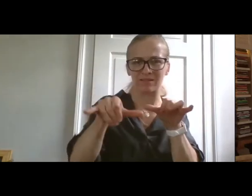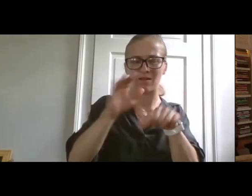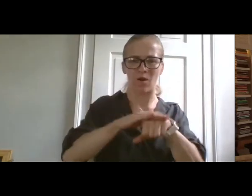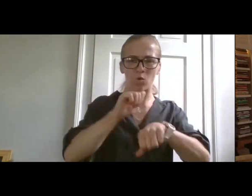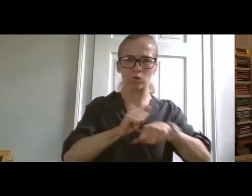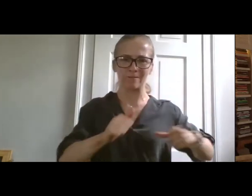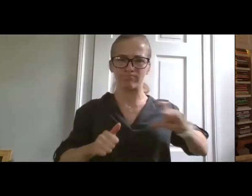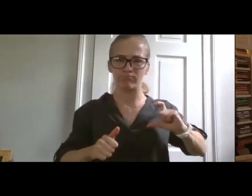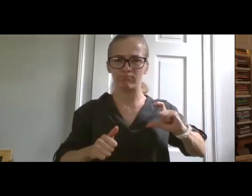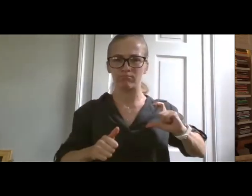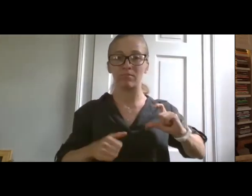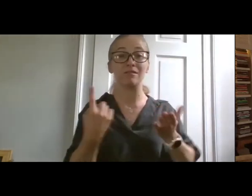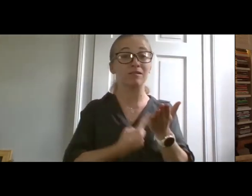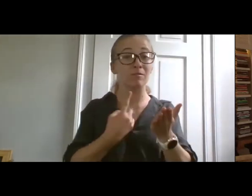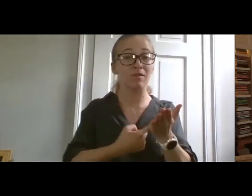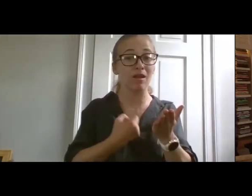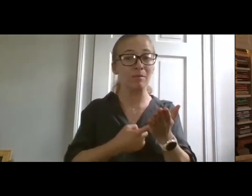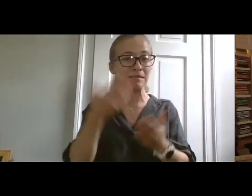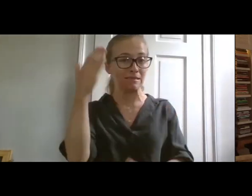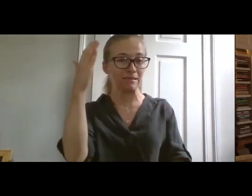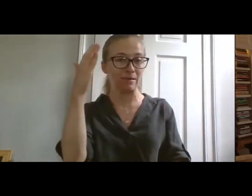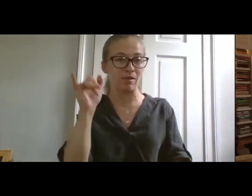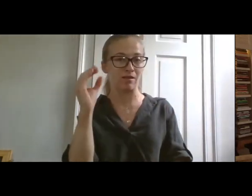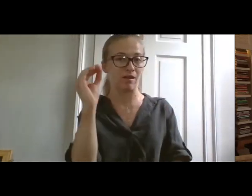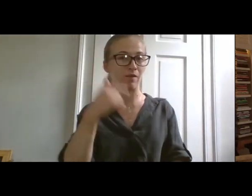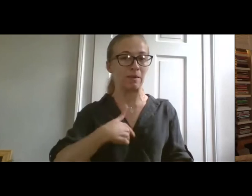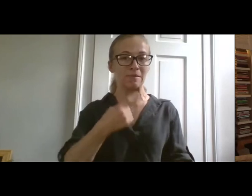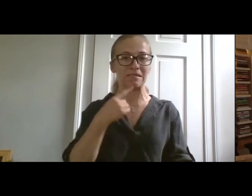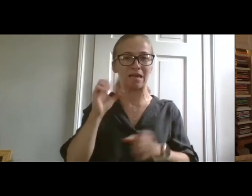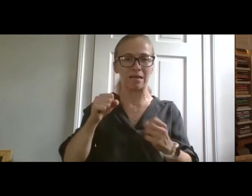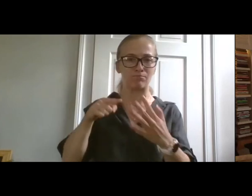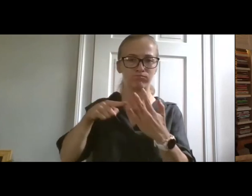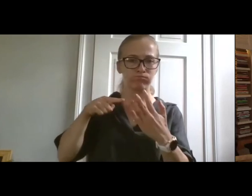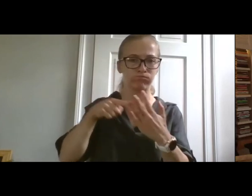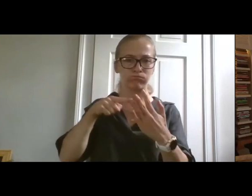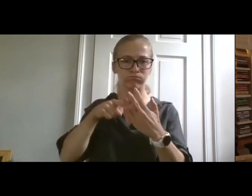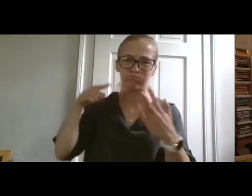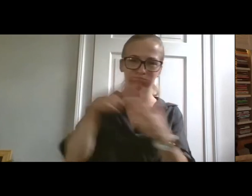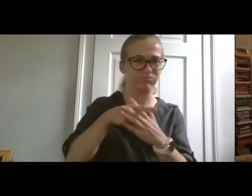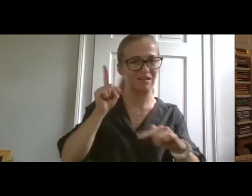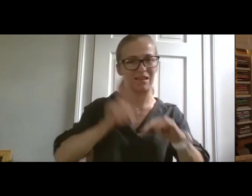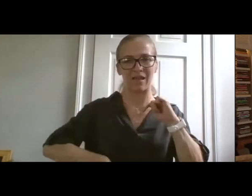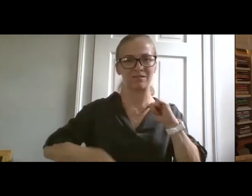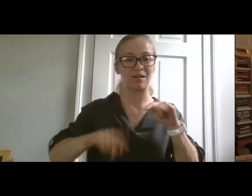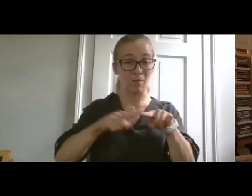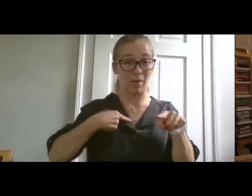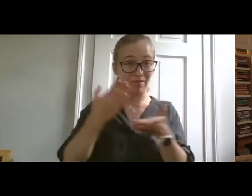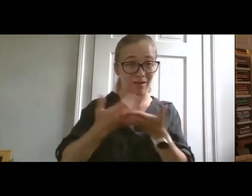badge. Sometimes it seems that nothing I say could hurt him, but that doesn't mean I stop